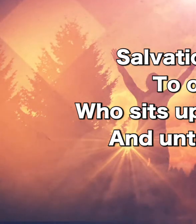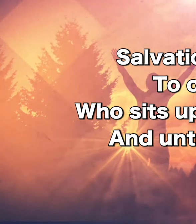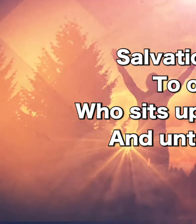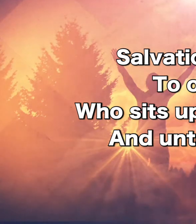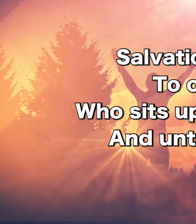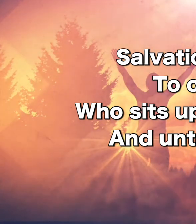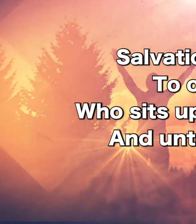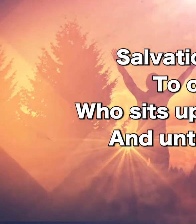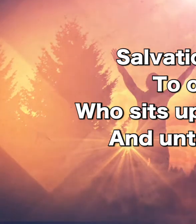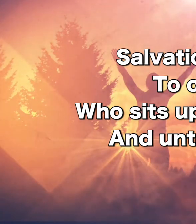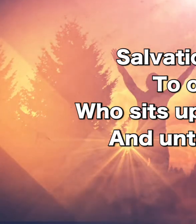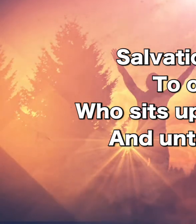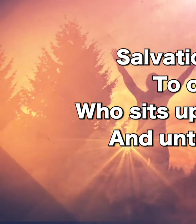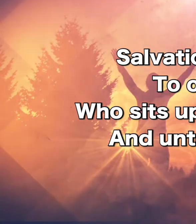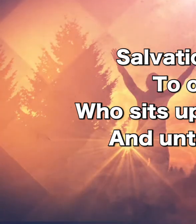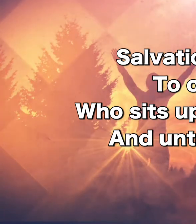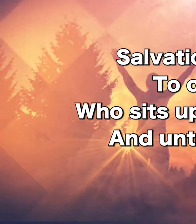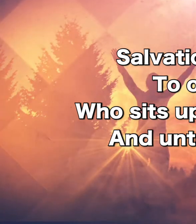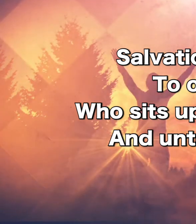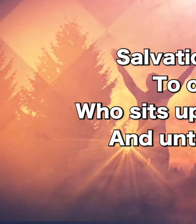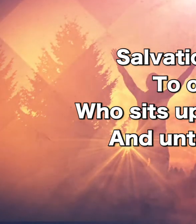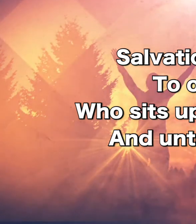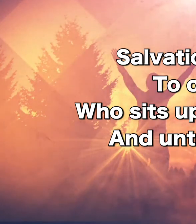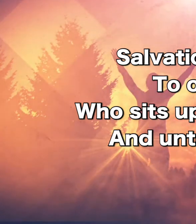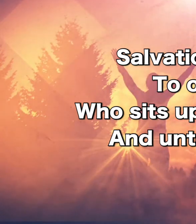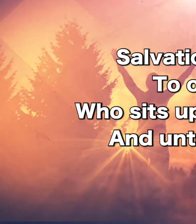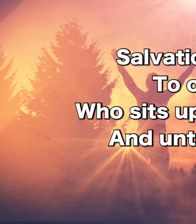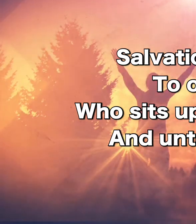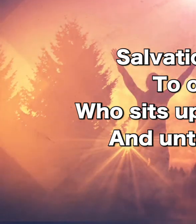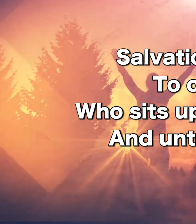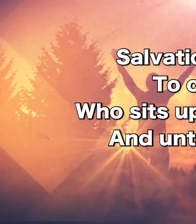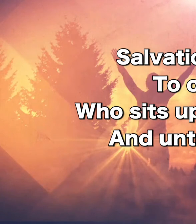throne, and unto the